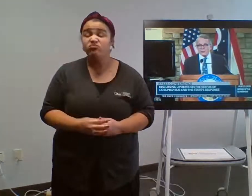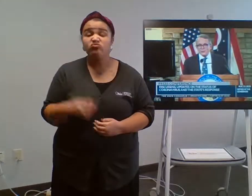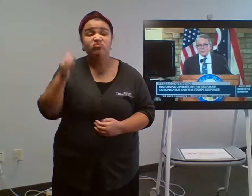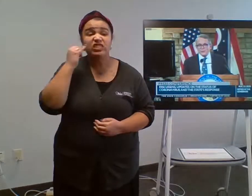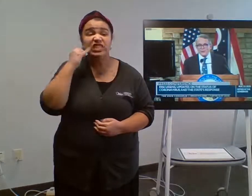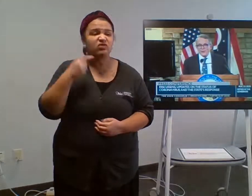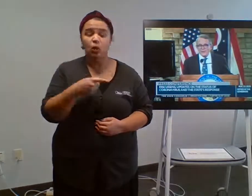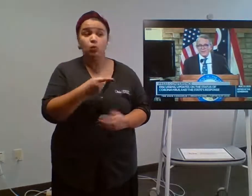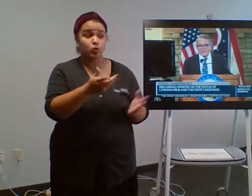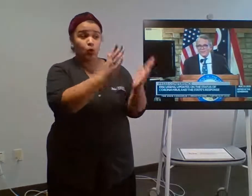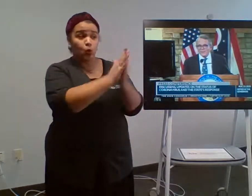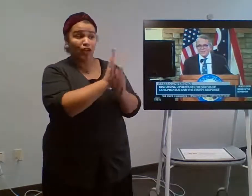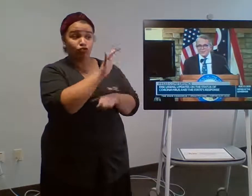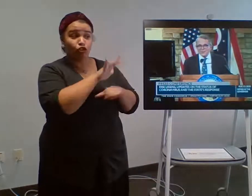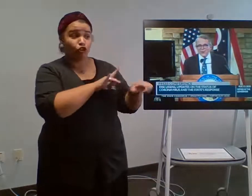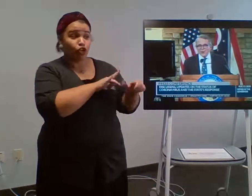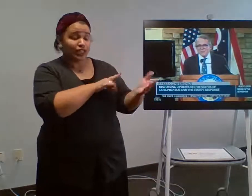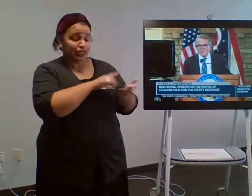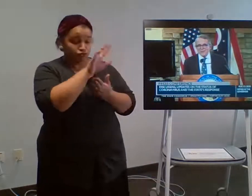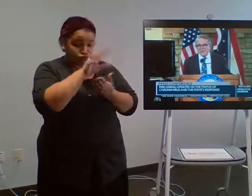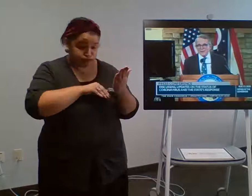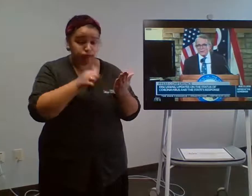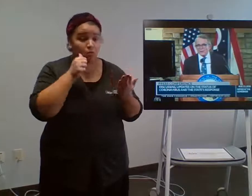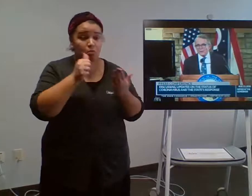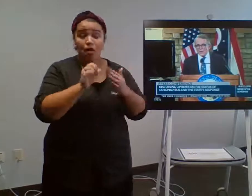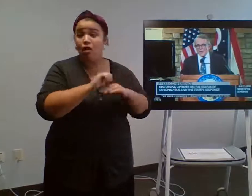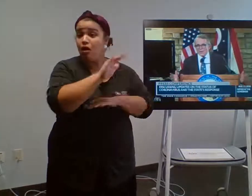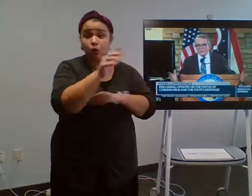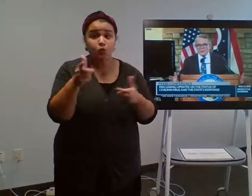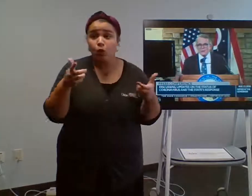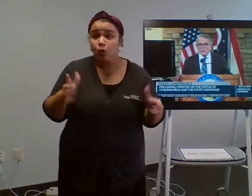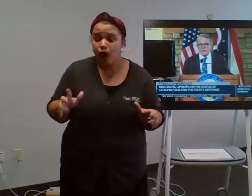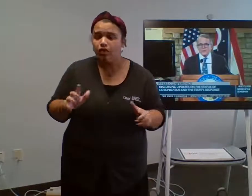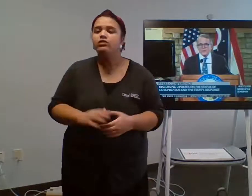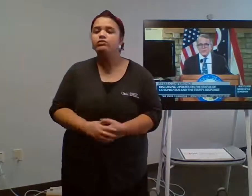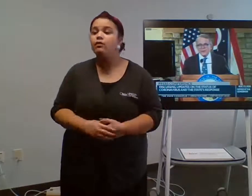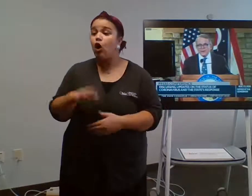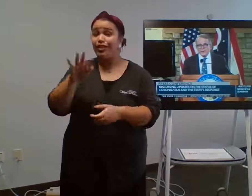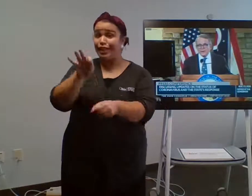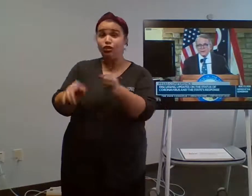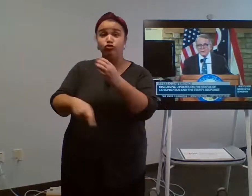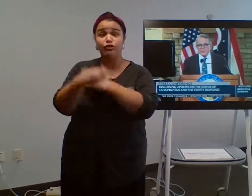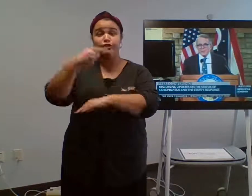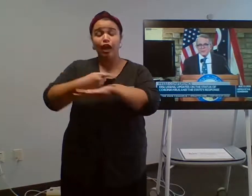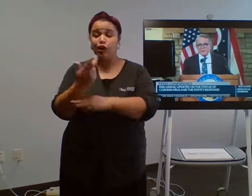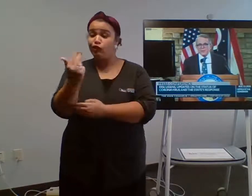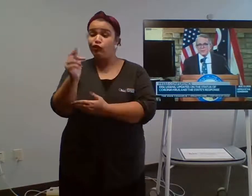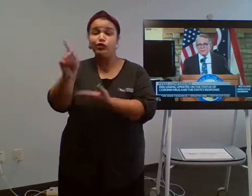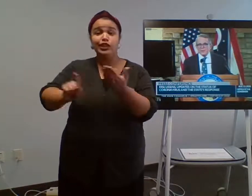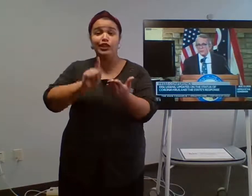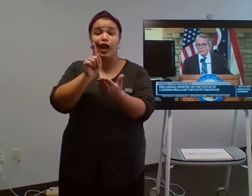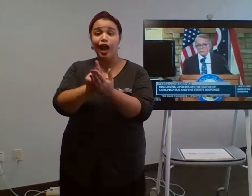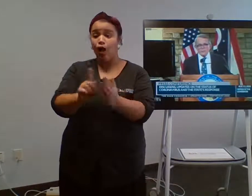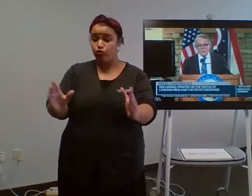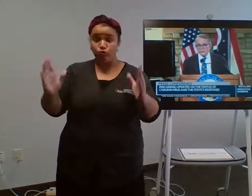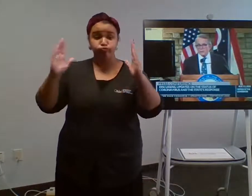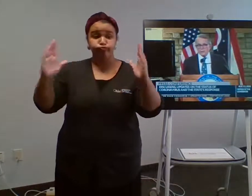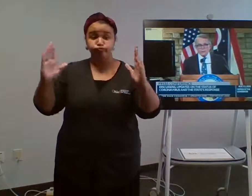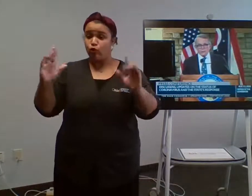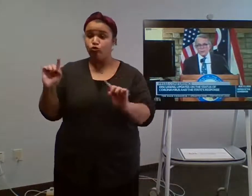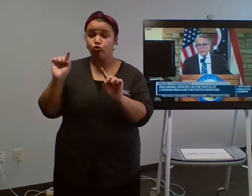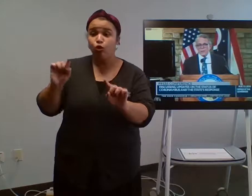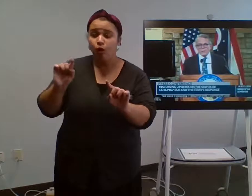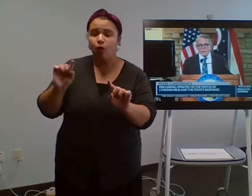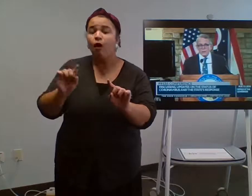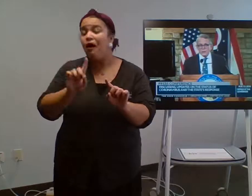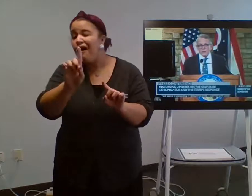so the old-fashioned way, and they can show up. They also will have opportunities other days to go directly to the Board of Elections and